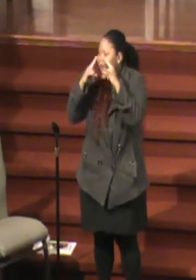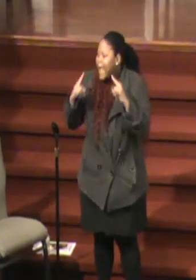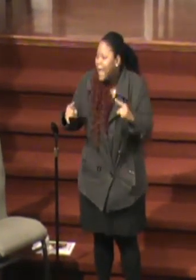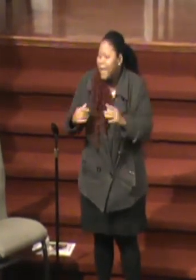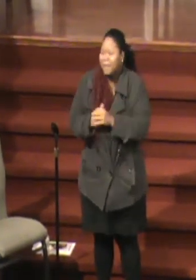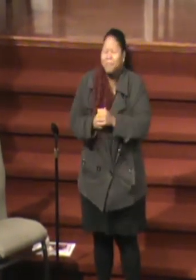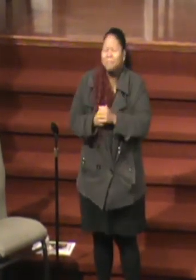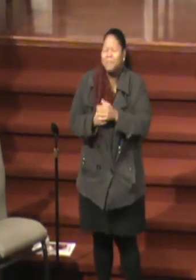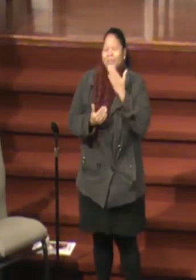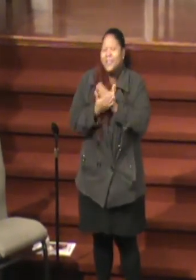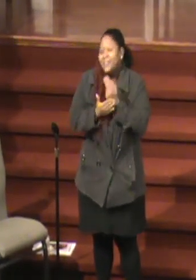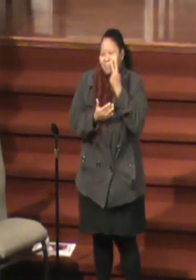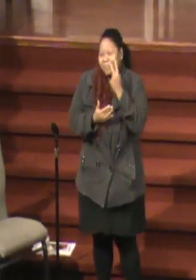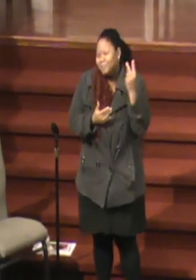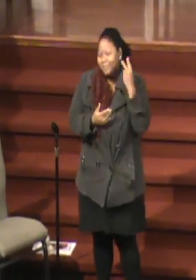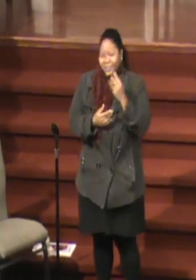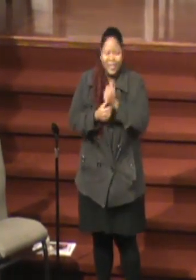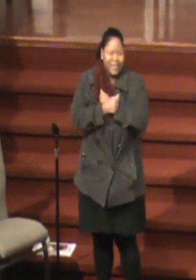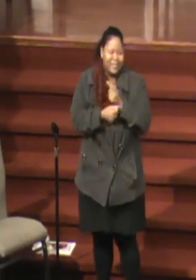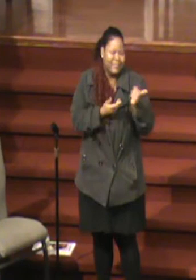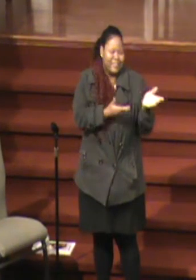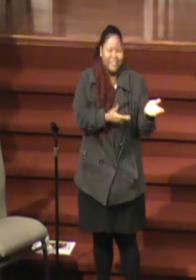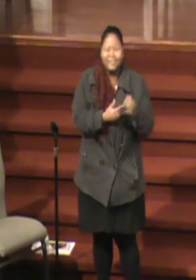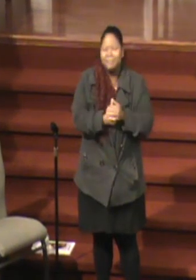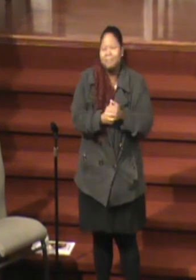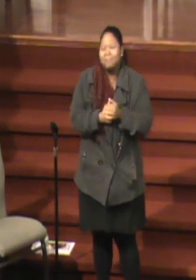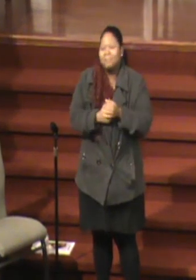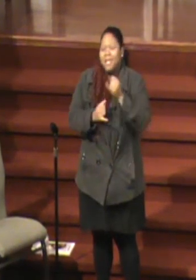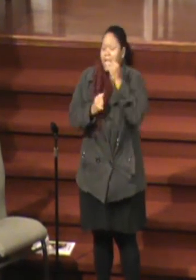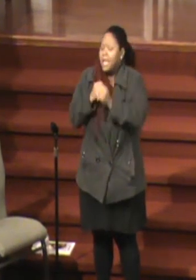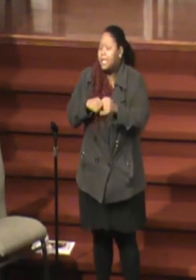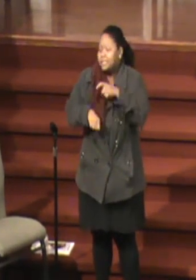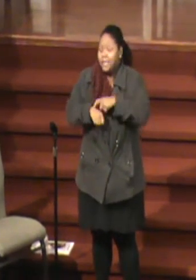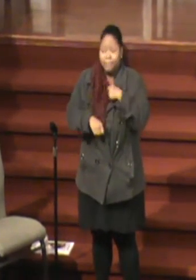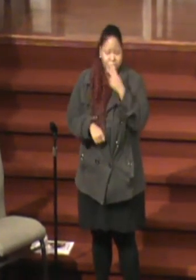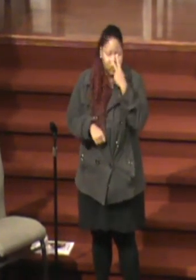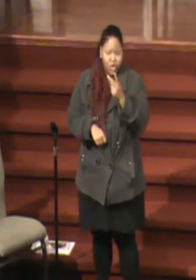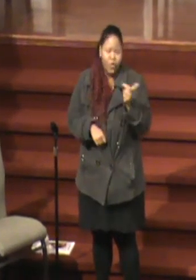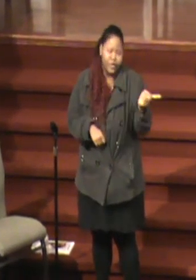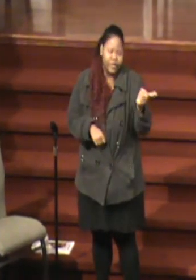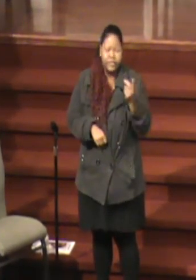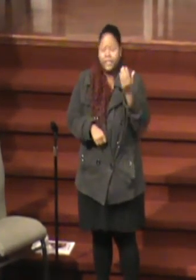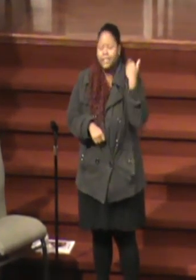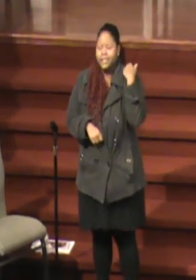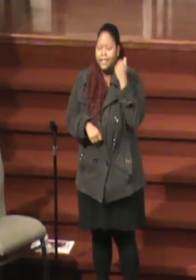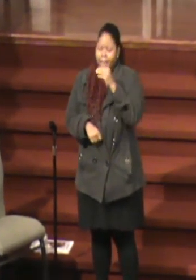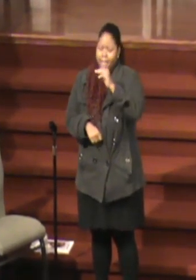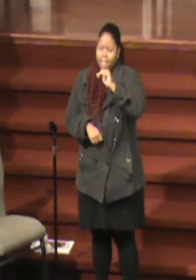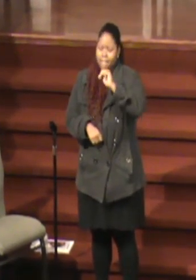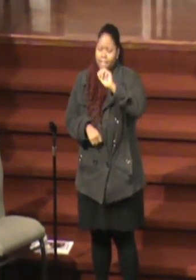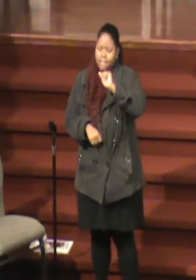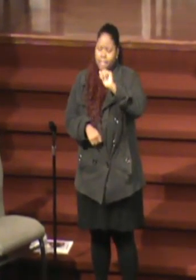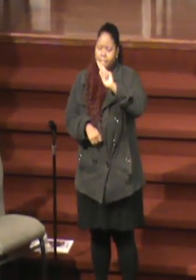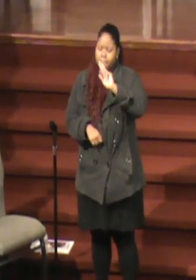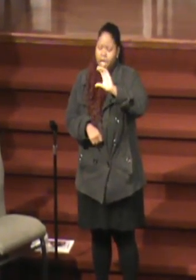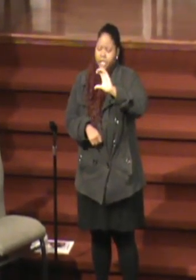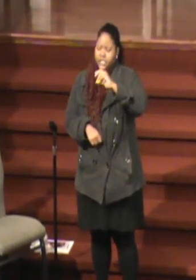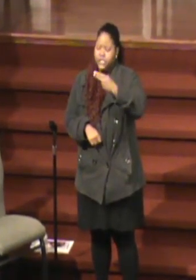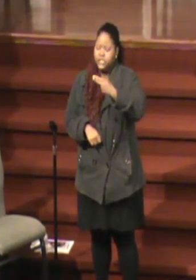great time in church and camp. And I remember I looked back at her. The last time I saw her